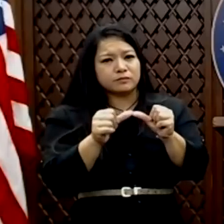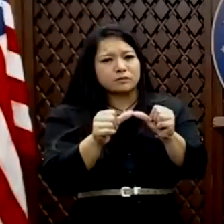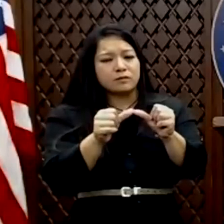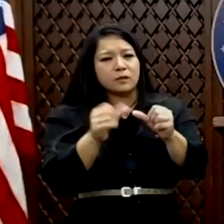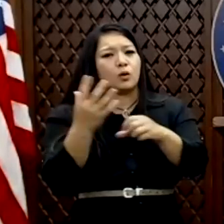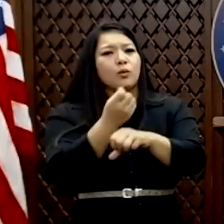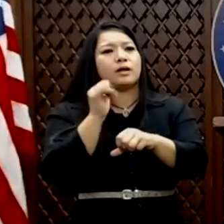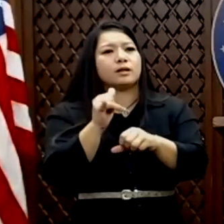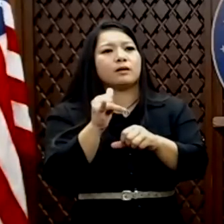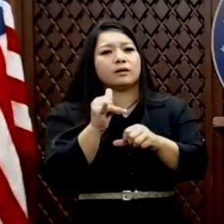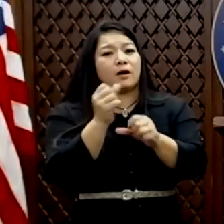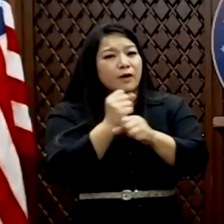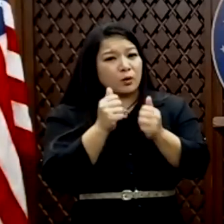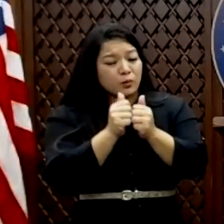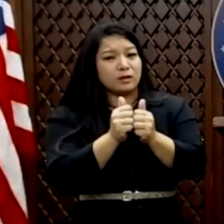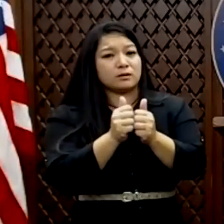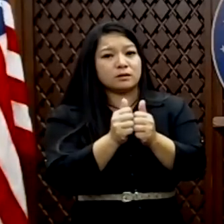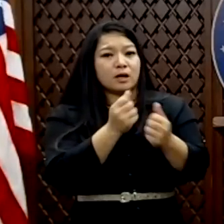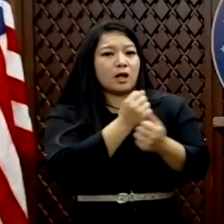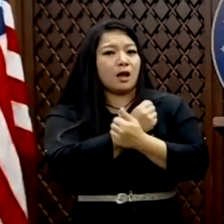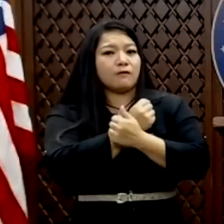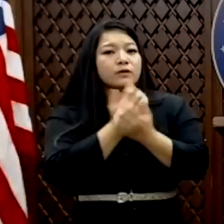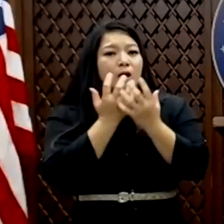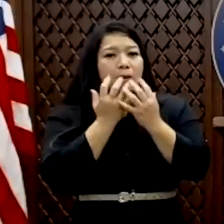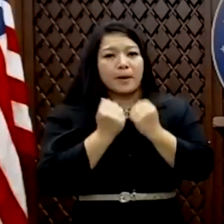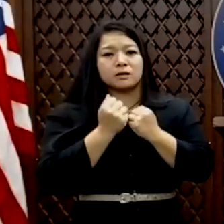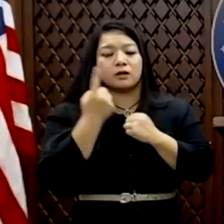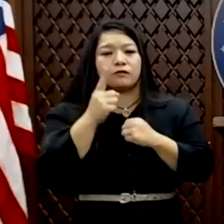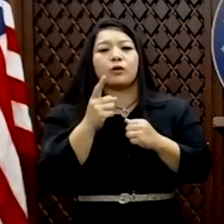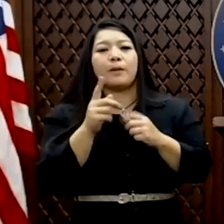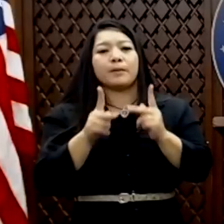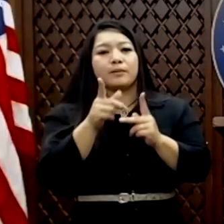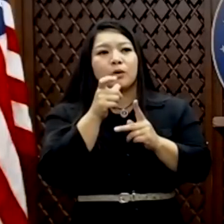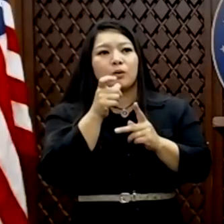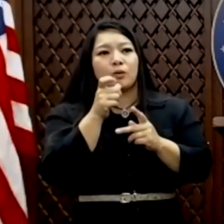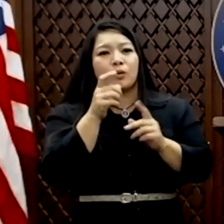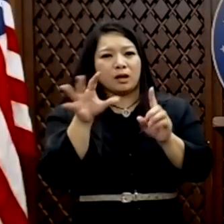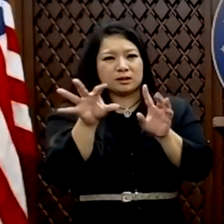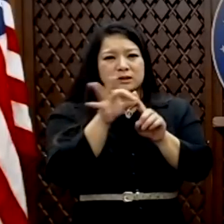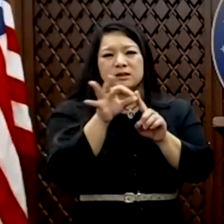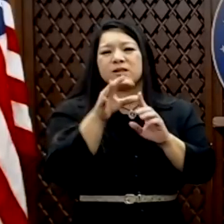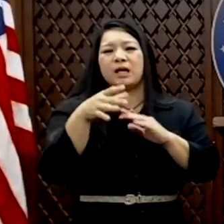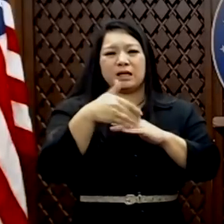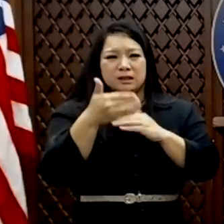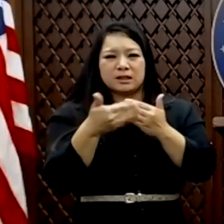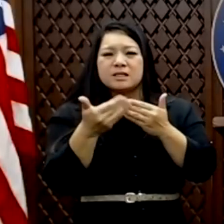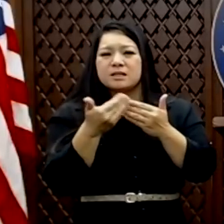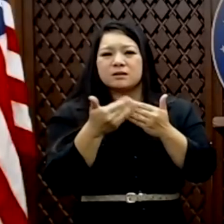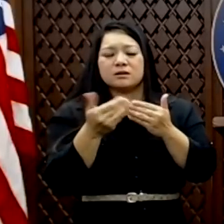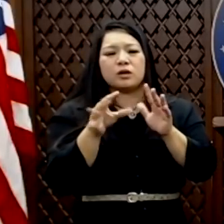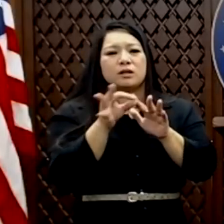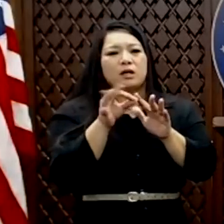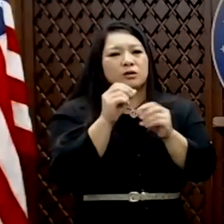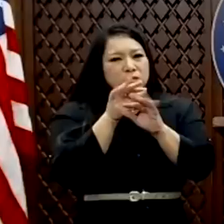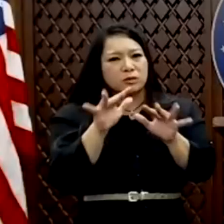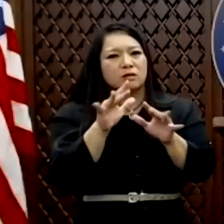must fight with love and compassion for those most vulnerable. Today's COVID hero is the